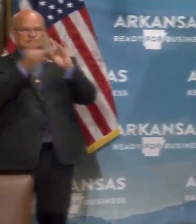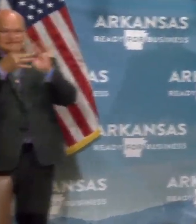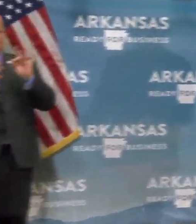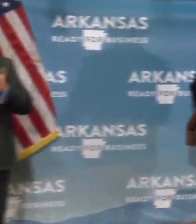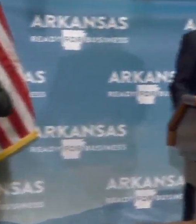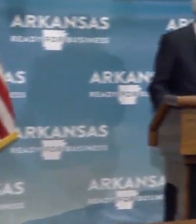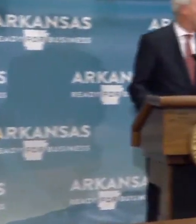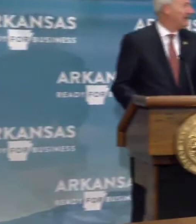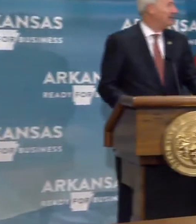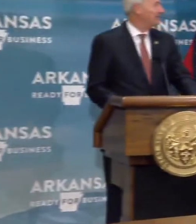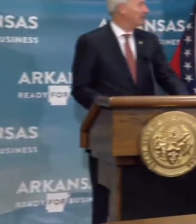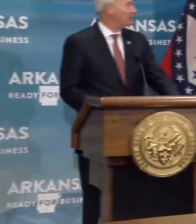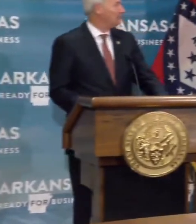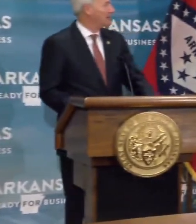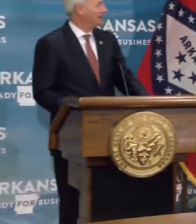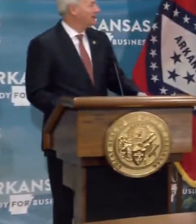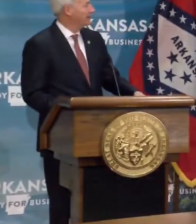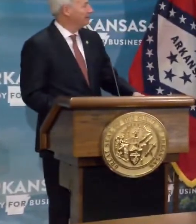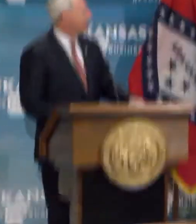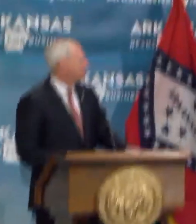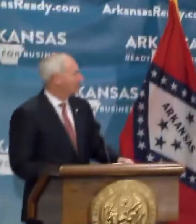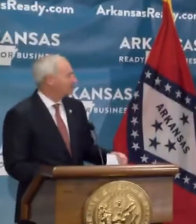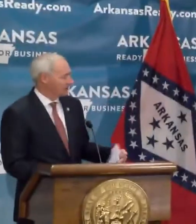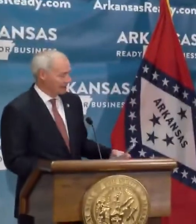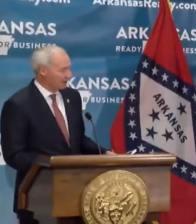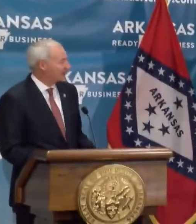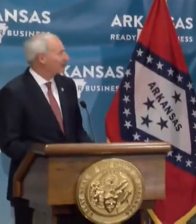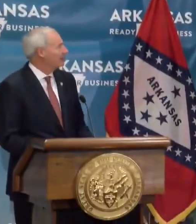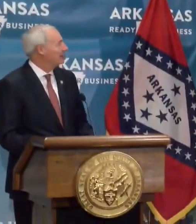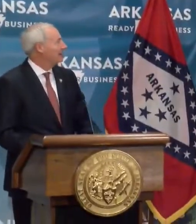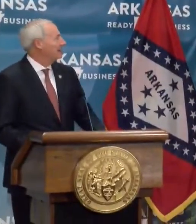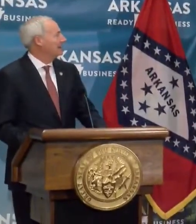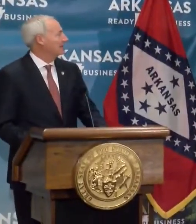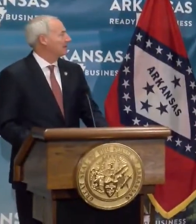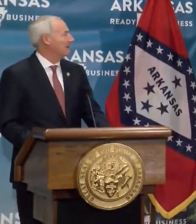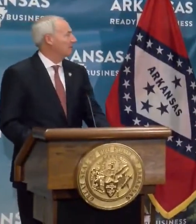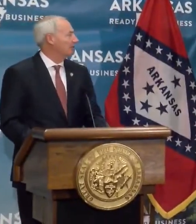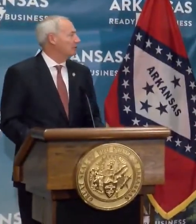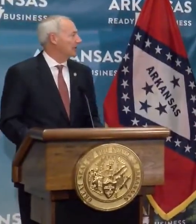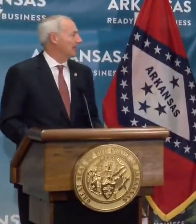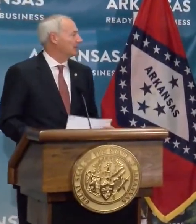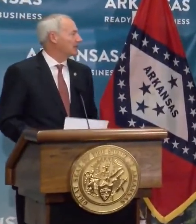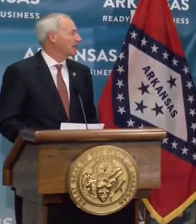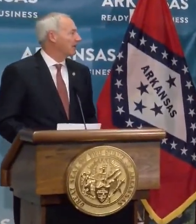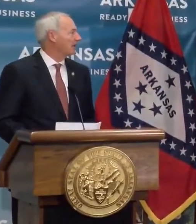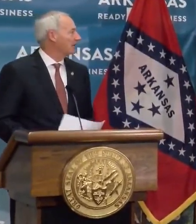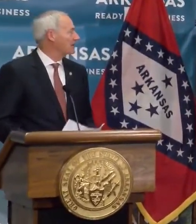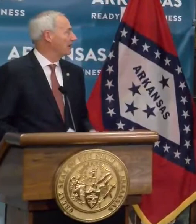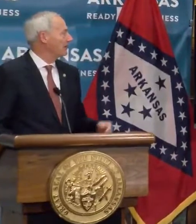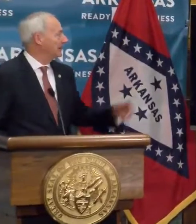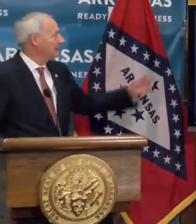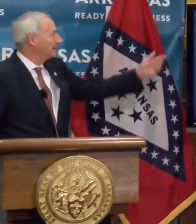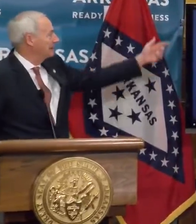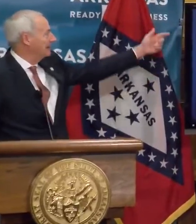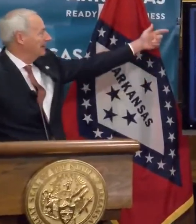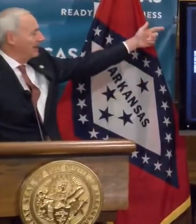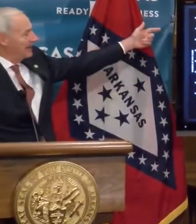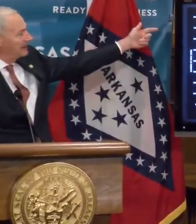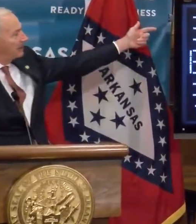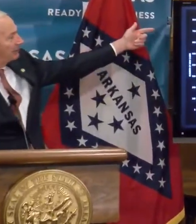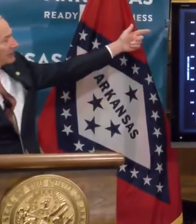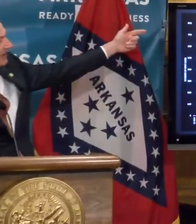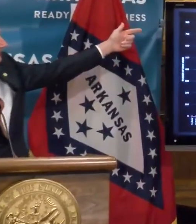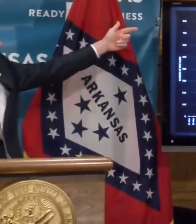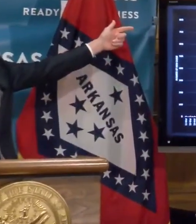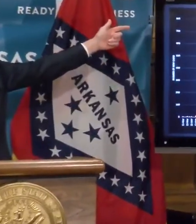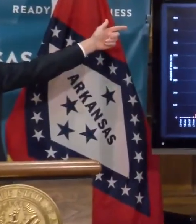through today, and the first one, which you see regularly, is the number of new cases in Arkansas. Again, the